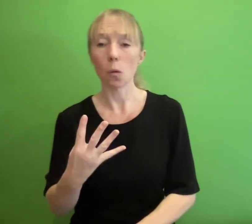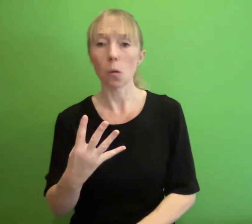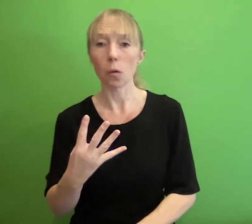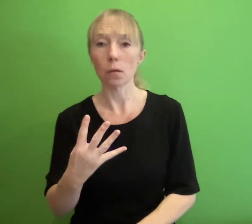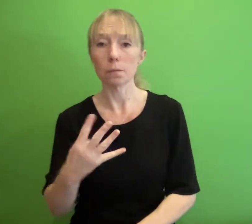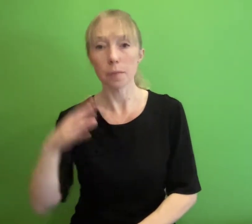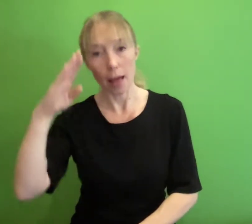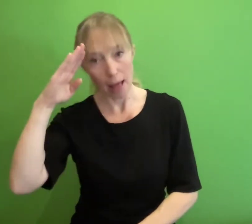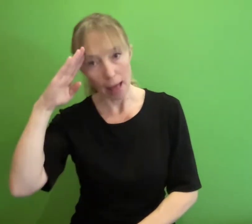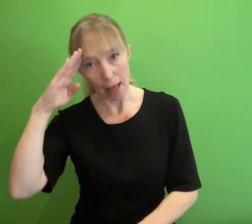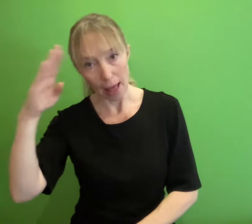Acknowledgements, page 35.